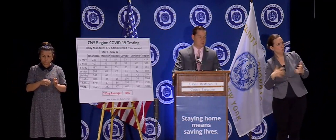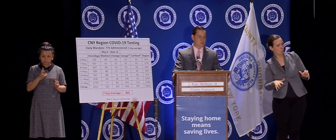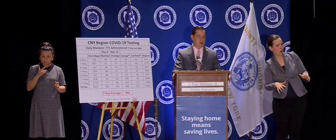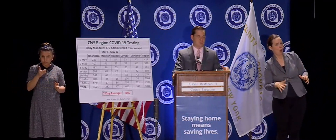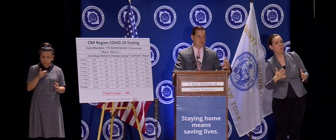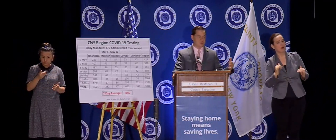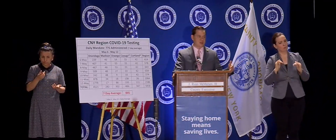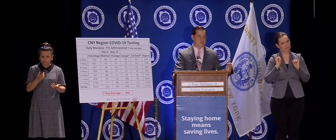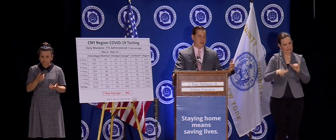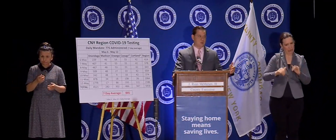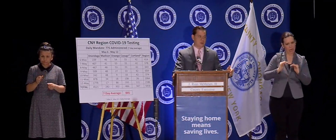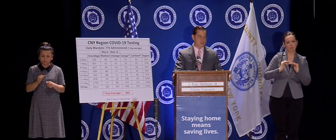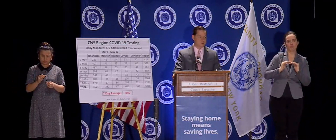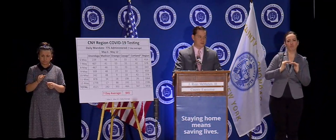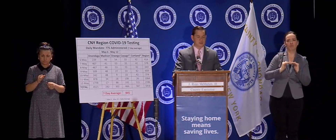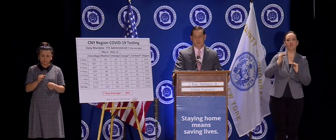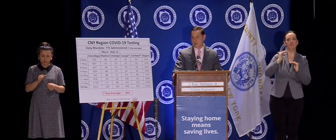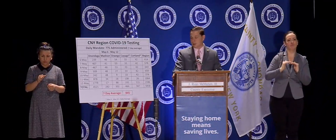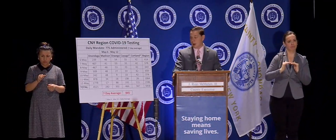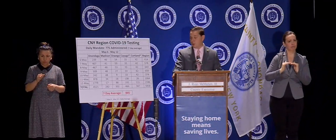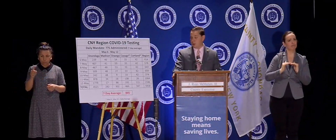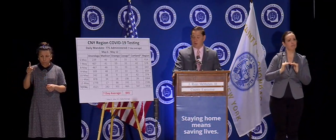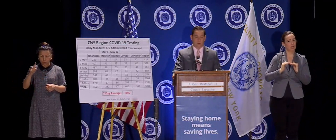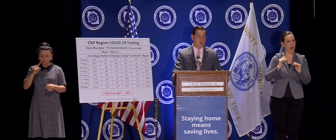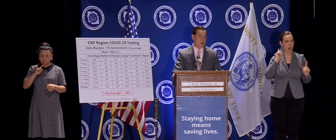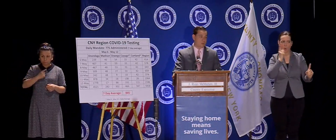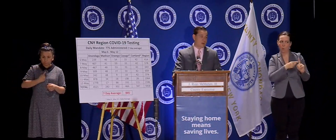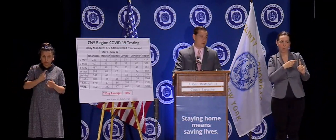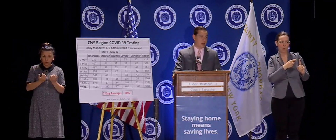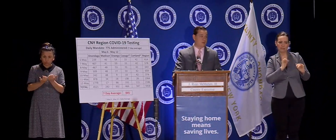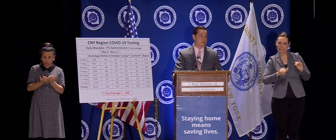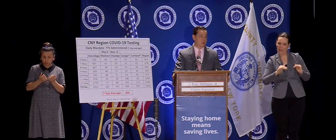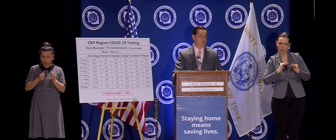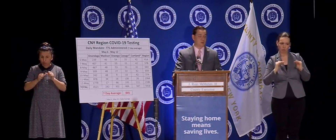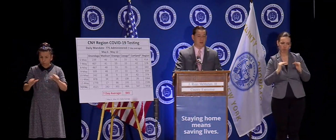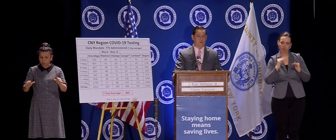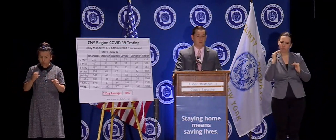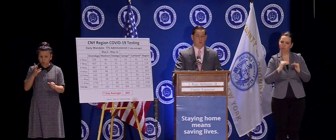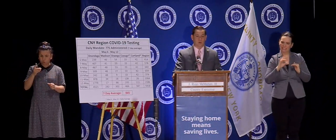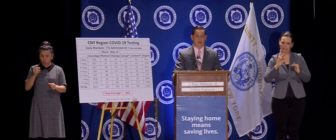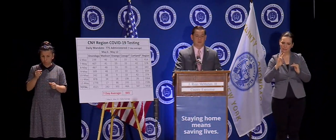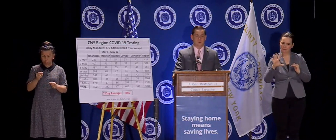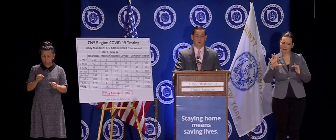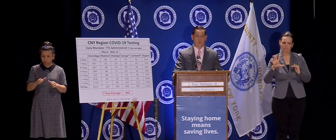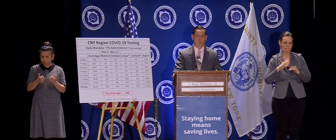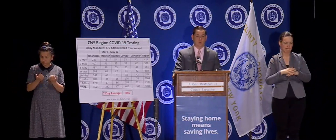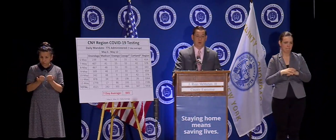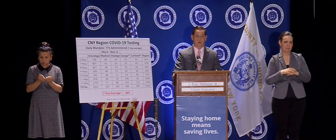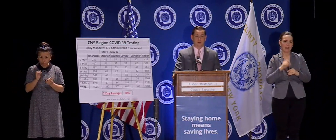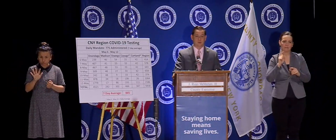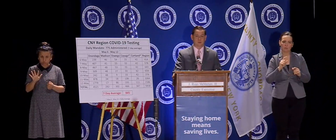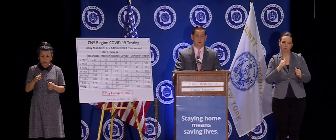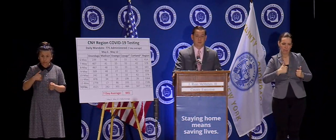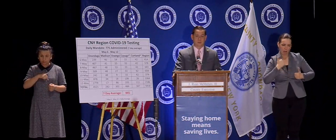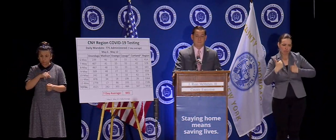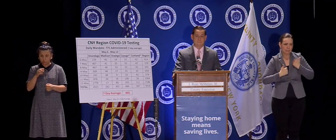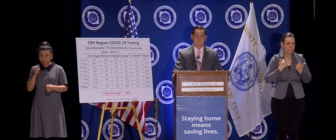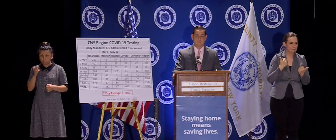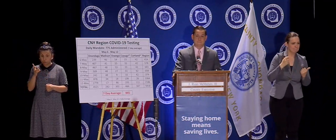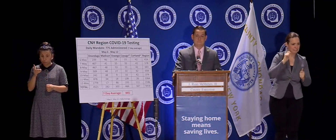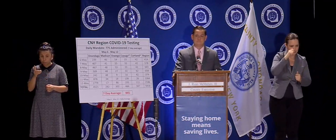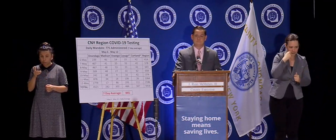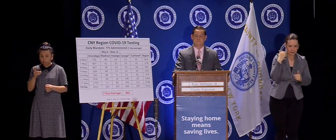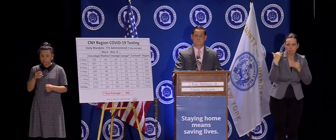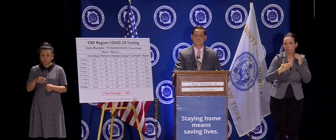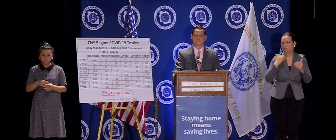it. This was part of our strategy anyways. It's just now we know the number that we have to meet, so we have to be more aggressive than what we were.